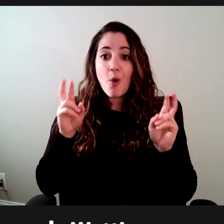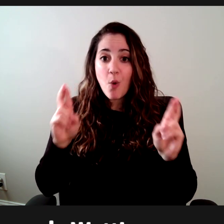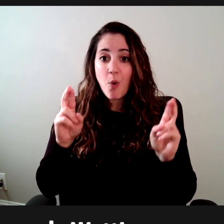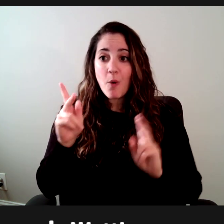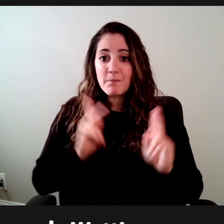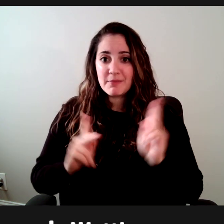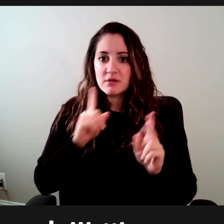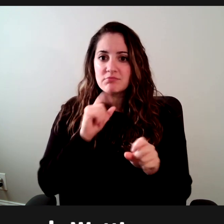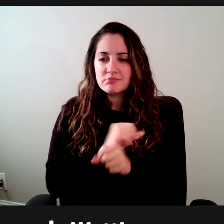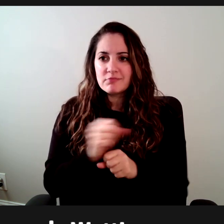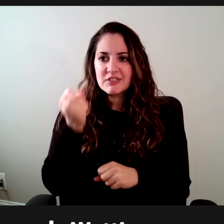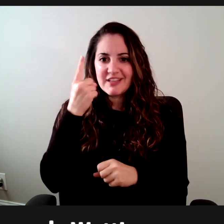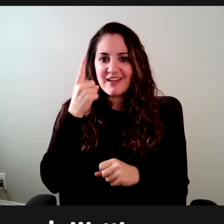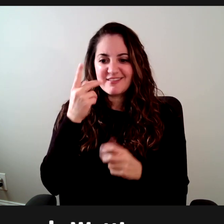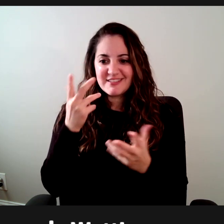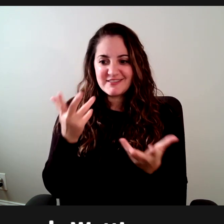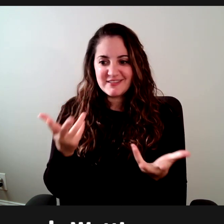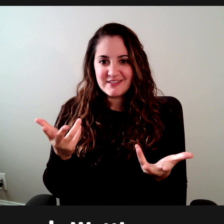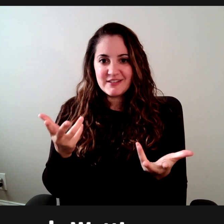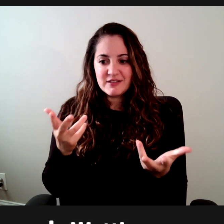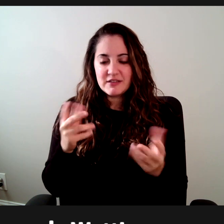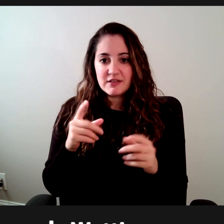can hear the quotes of what